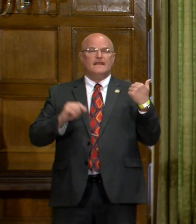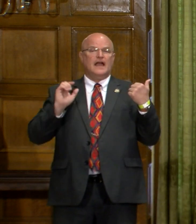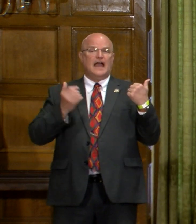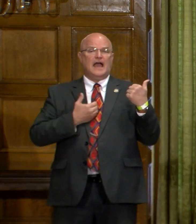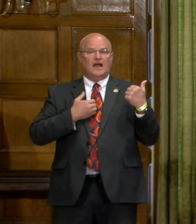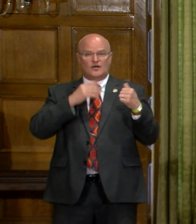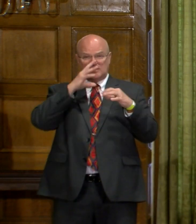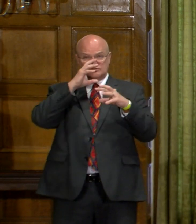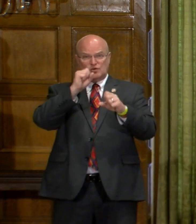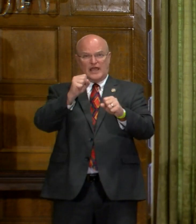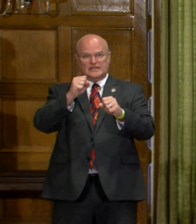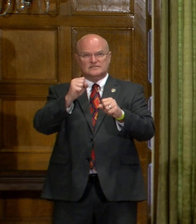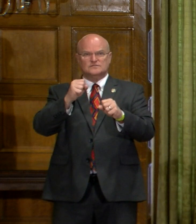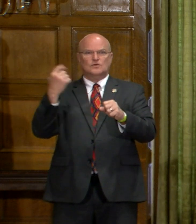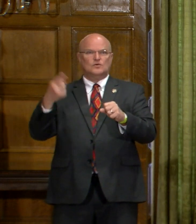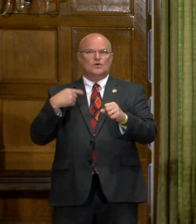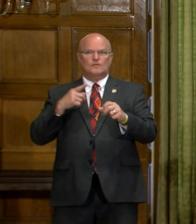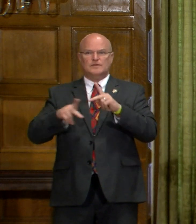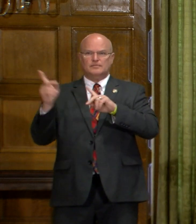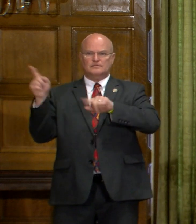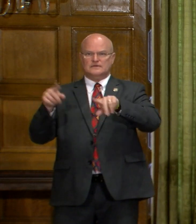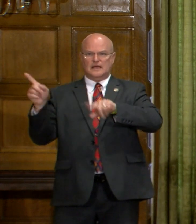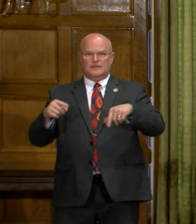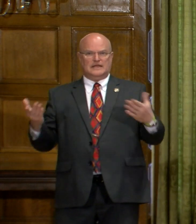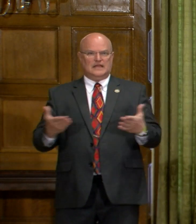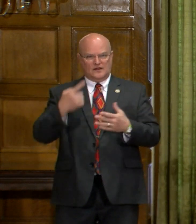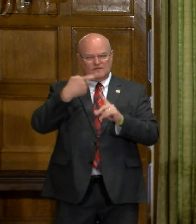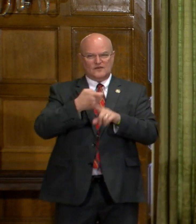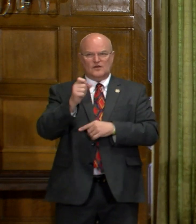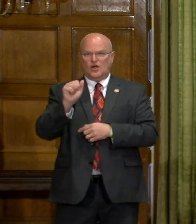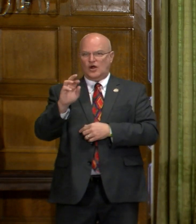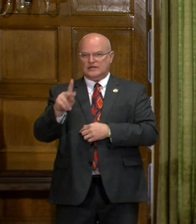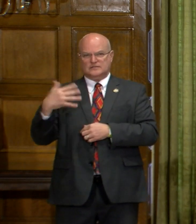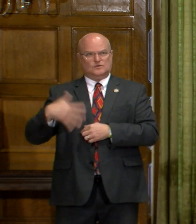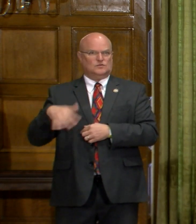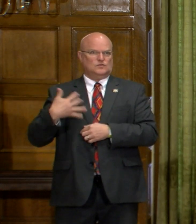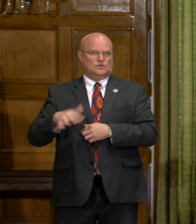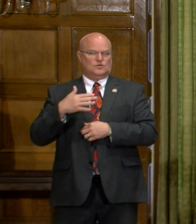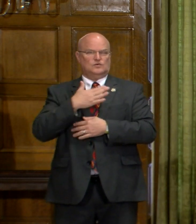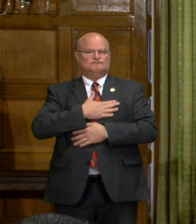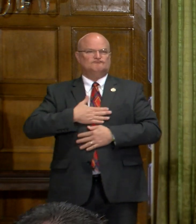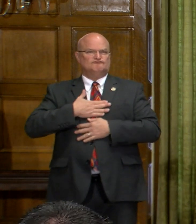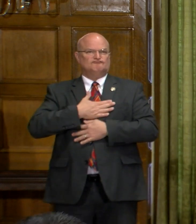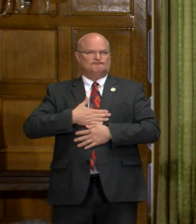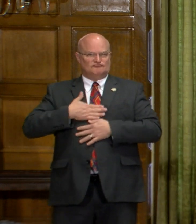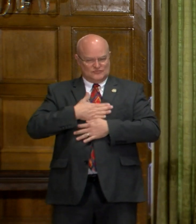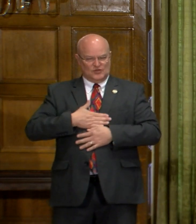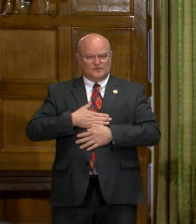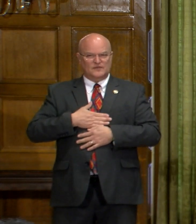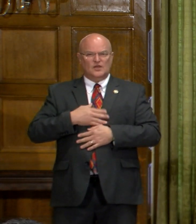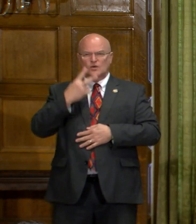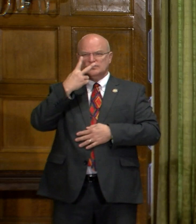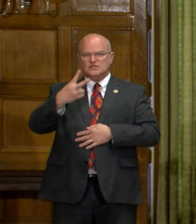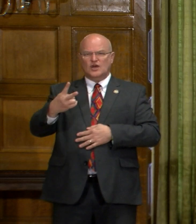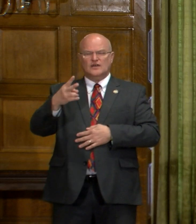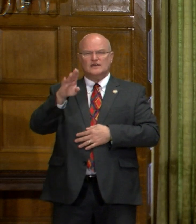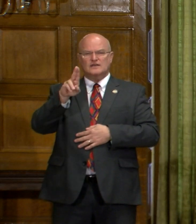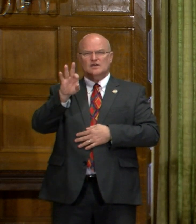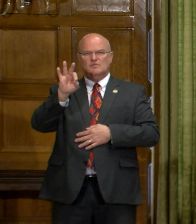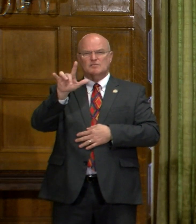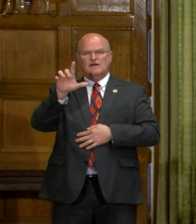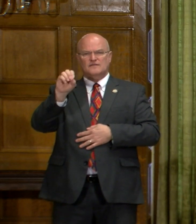have always been a draw for them. And so we first saw that at the Buffalo River